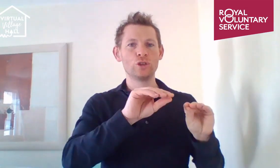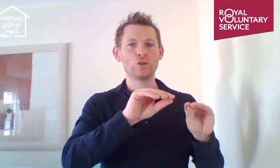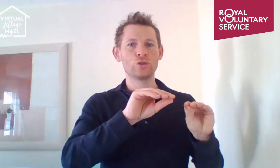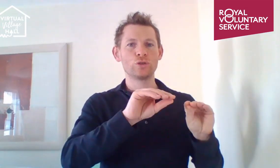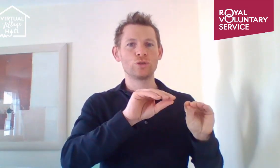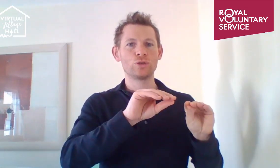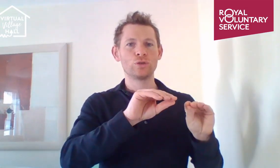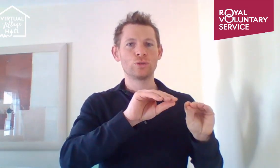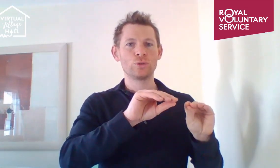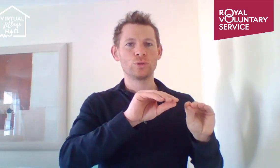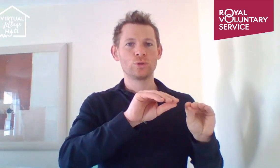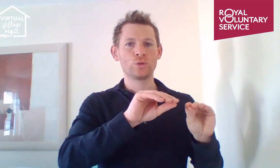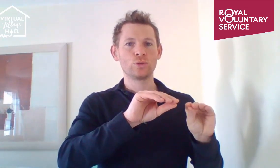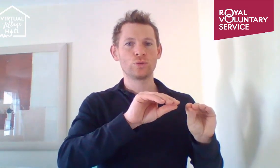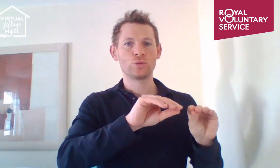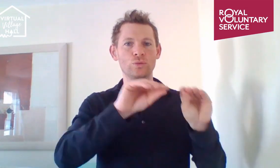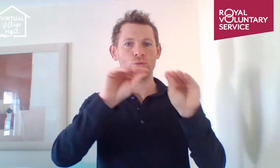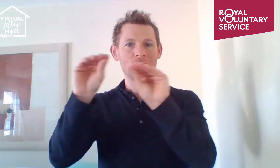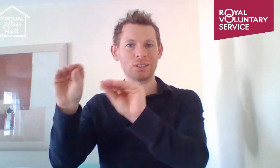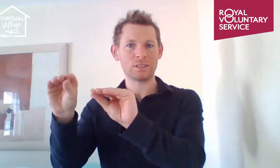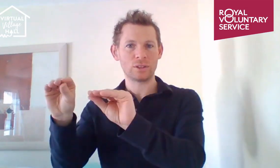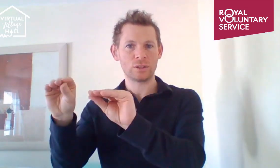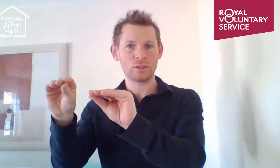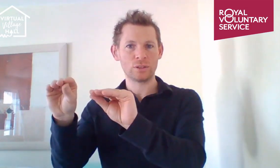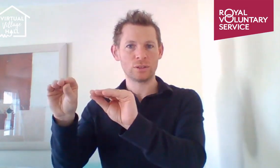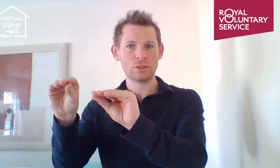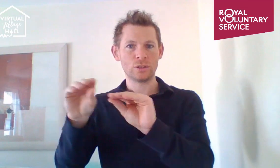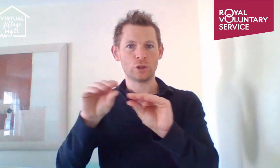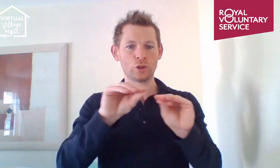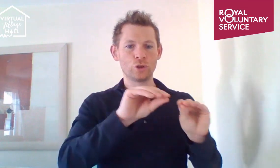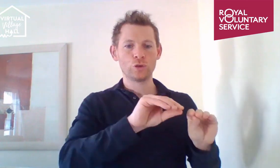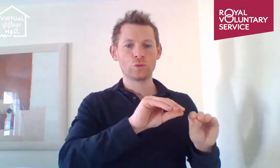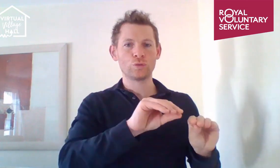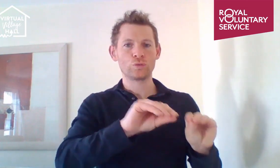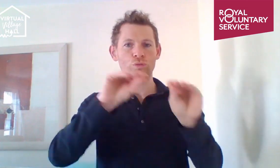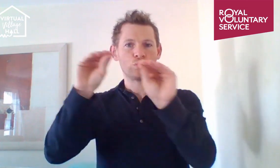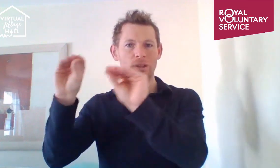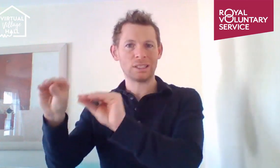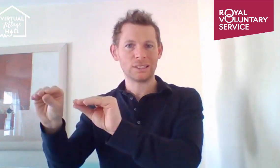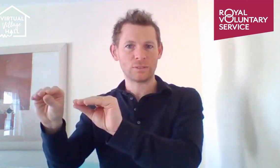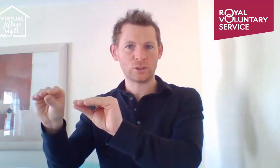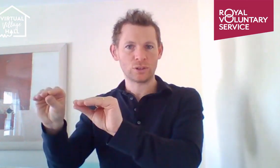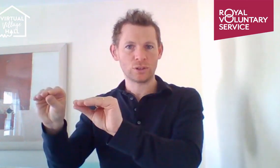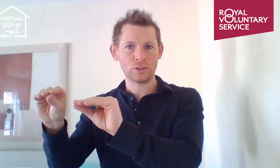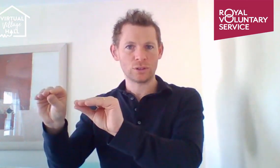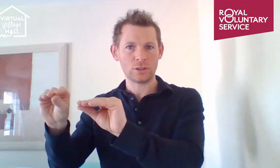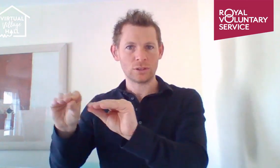here in Northern Ireland, it's transfer test. So transfer looks like this.